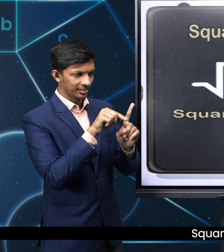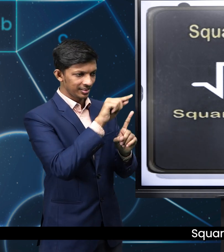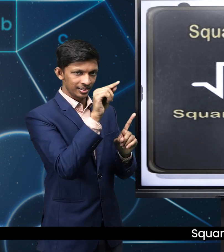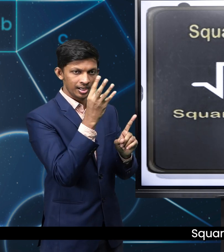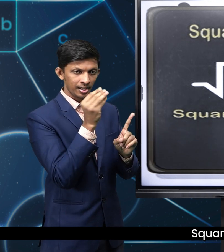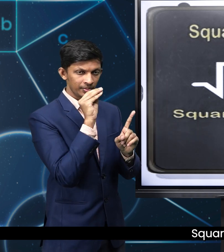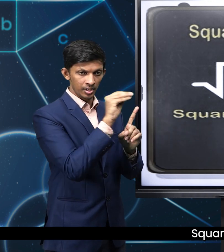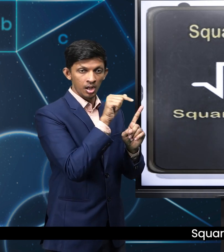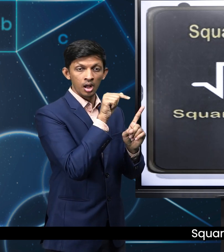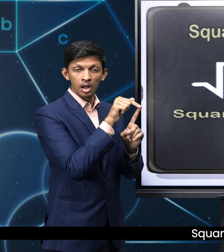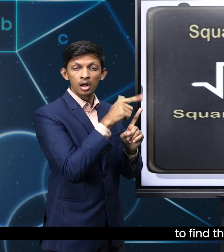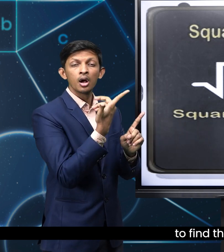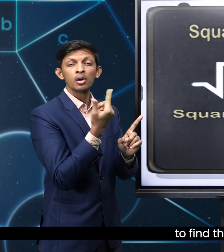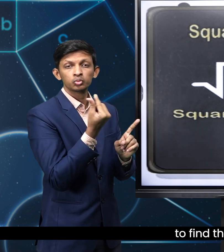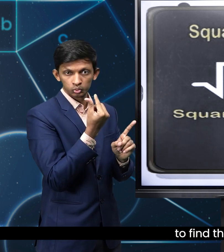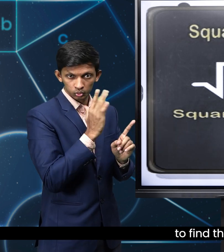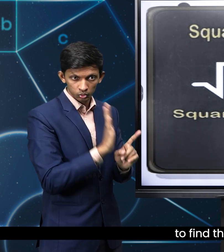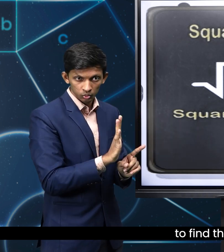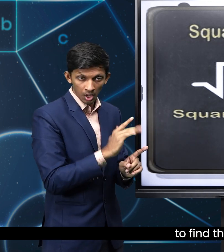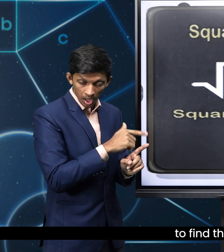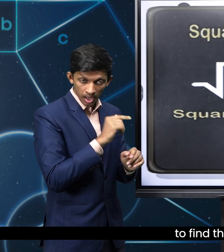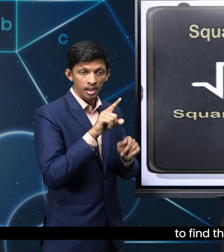Square roots are also used to find the period of a pendulum.